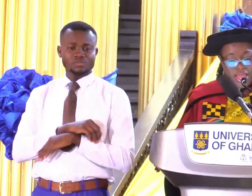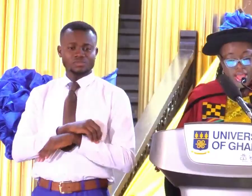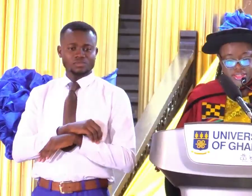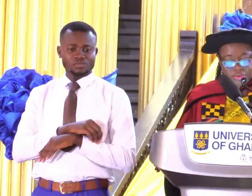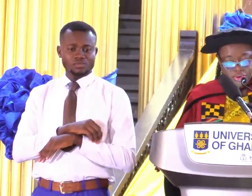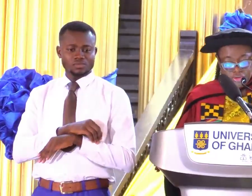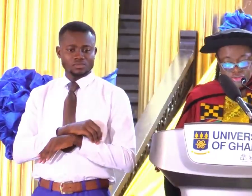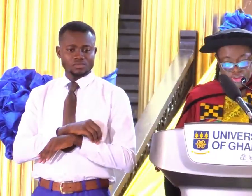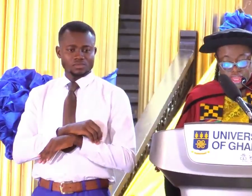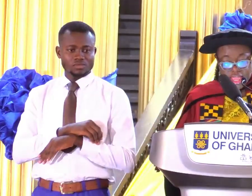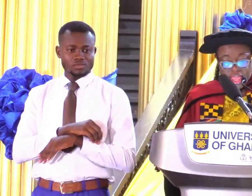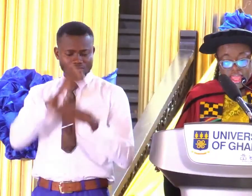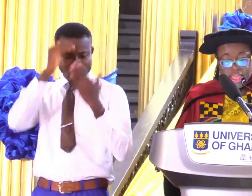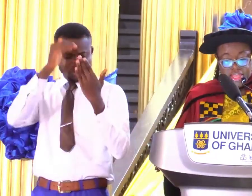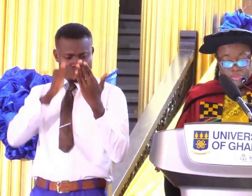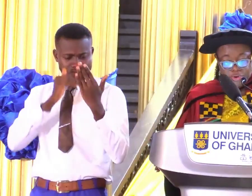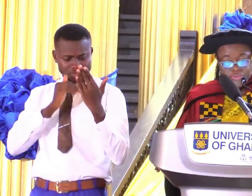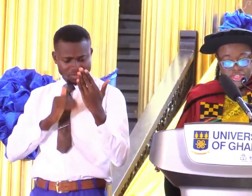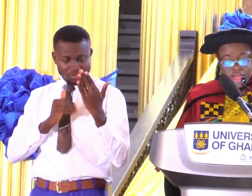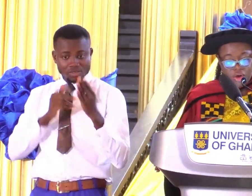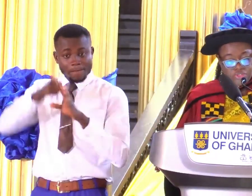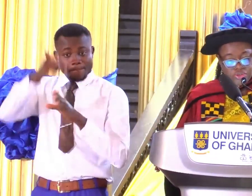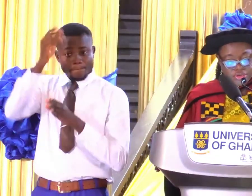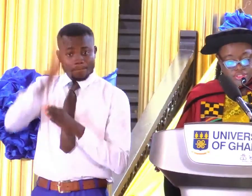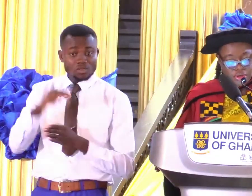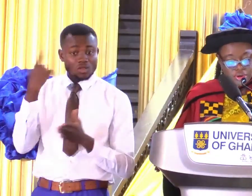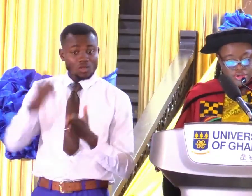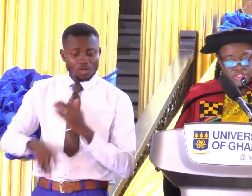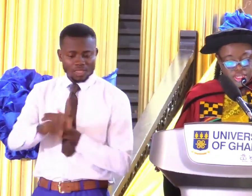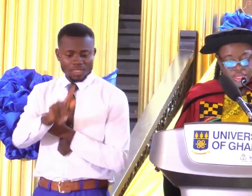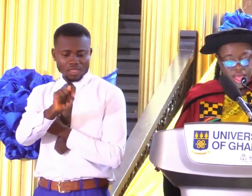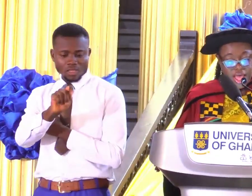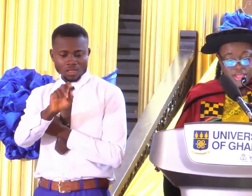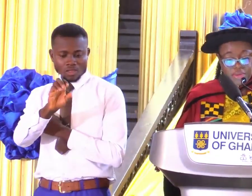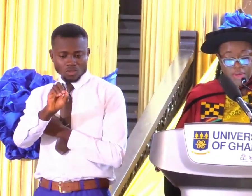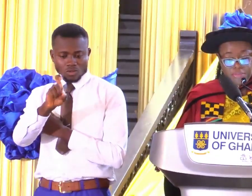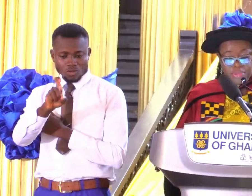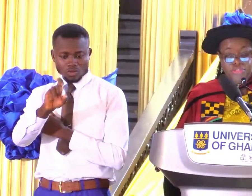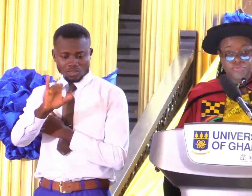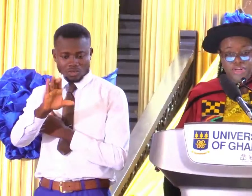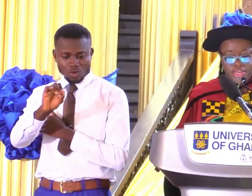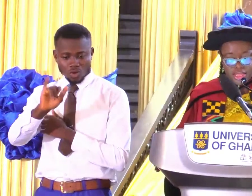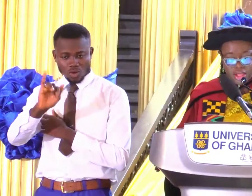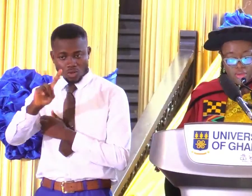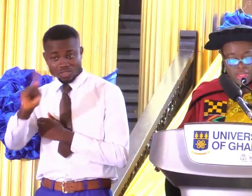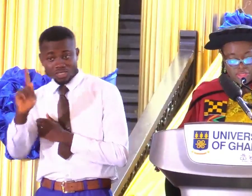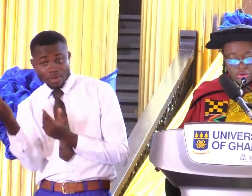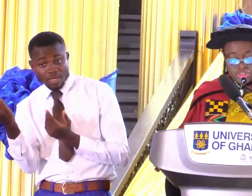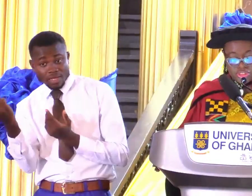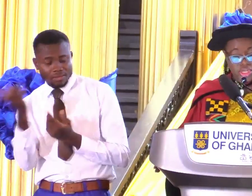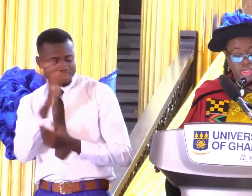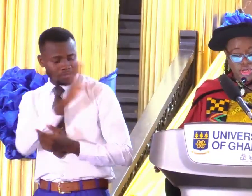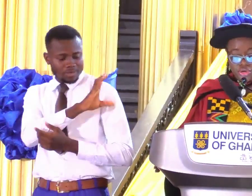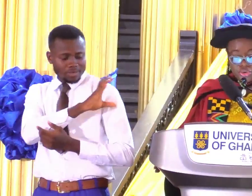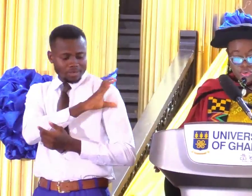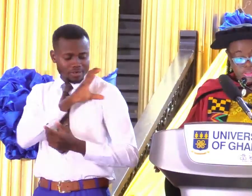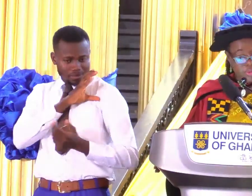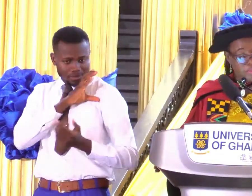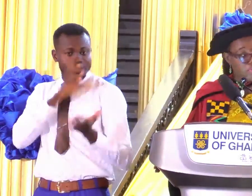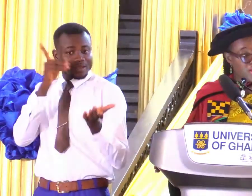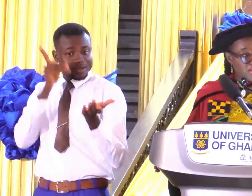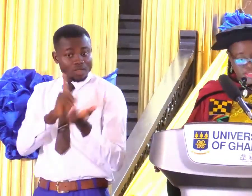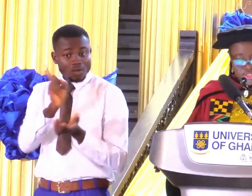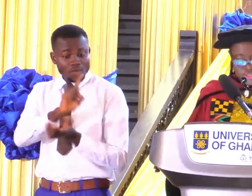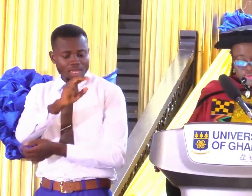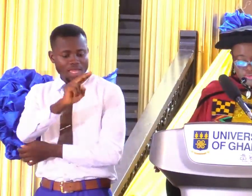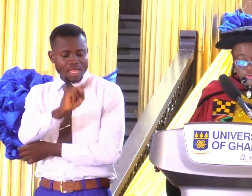née Asarientwi, is a professor of toxicology at the Department of Clinical Pathology, Noguchi